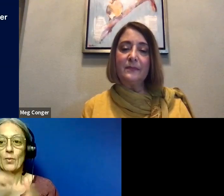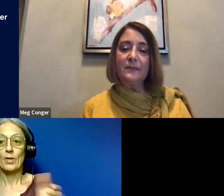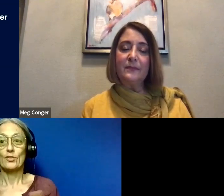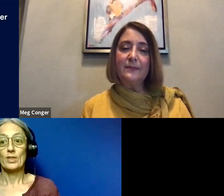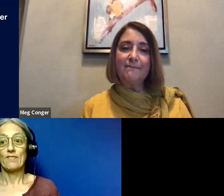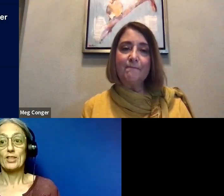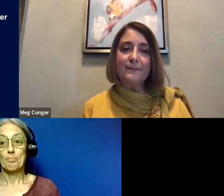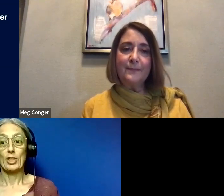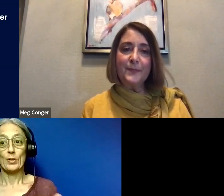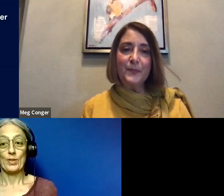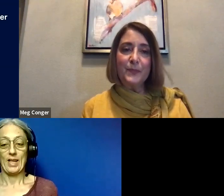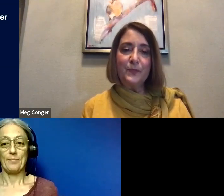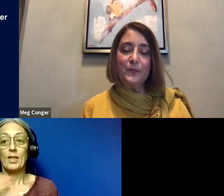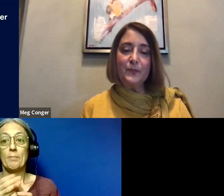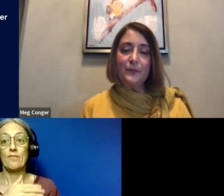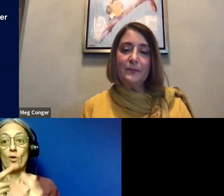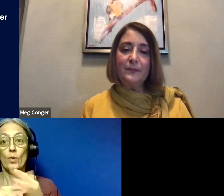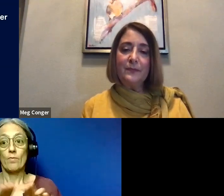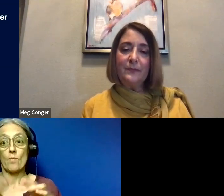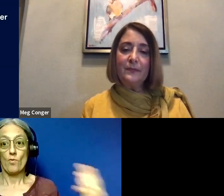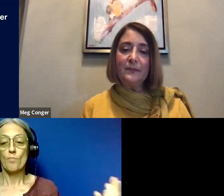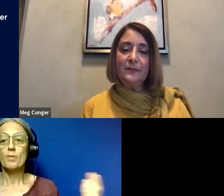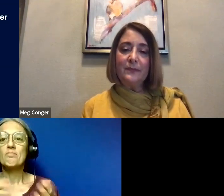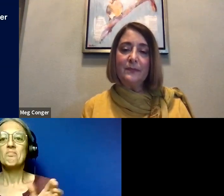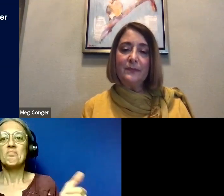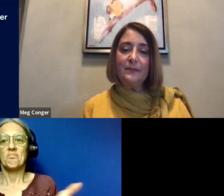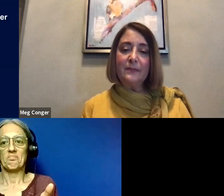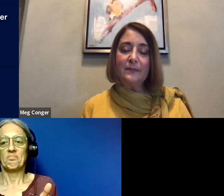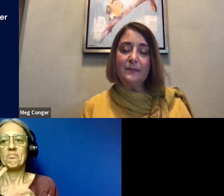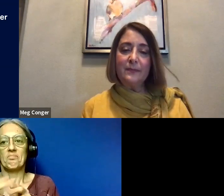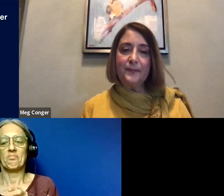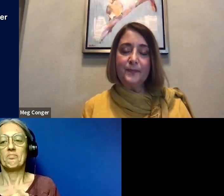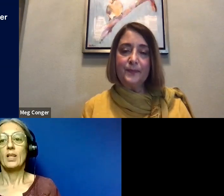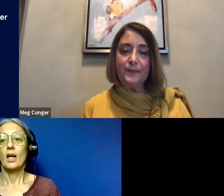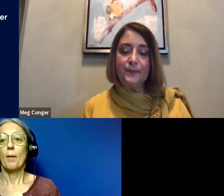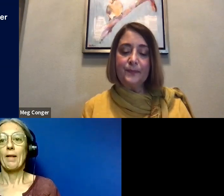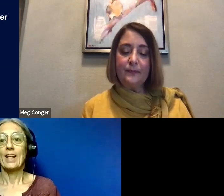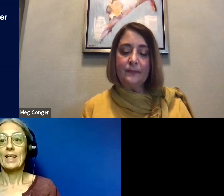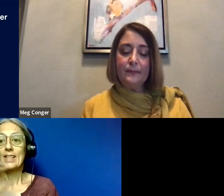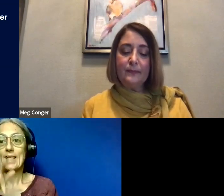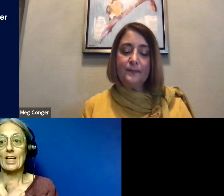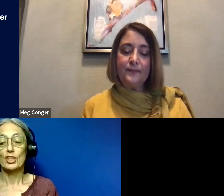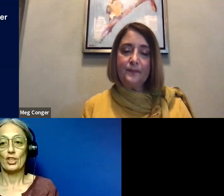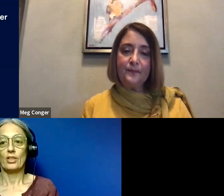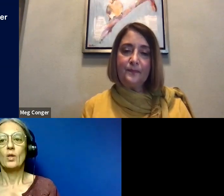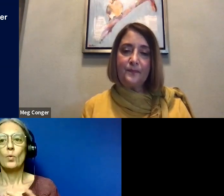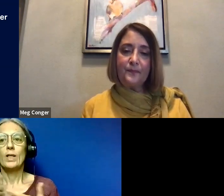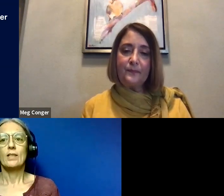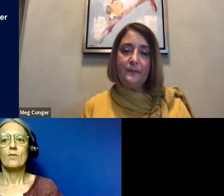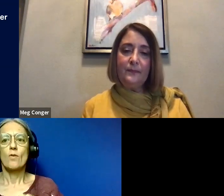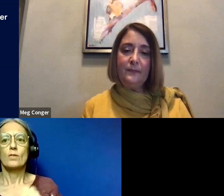today. Before we get in, I just want to give a brief introduction that the Ability Center hosts a lot of these